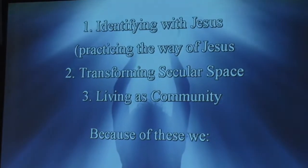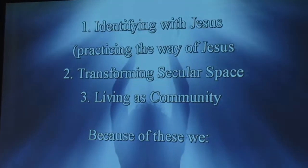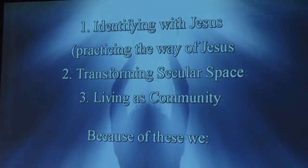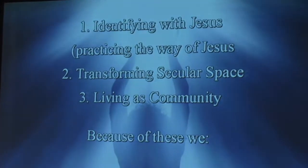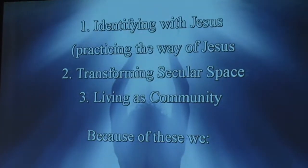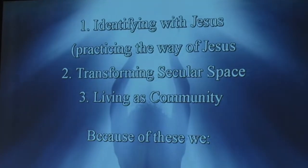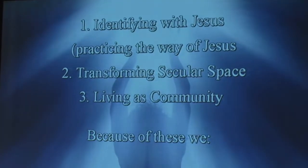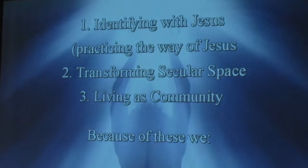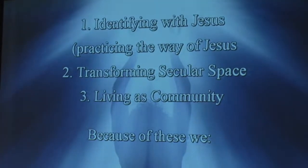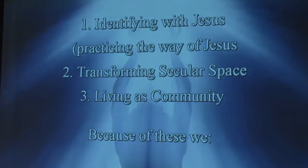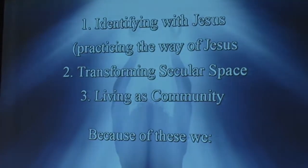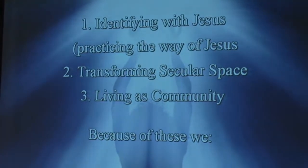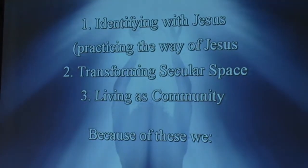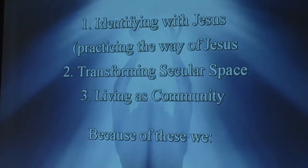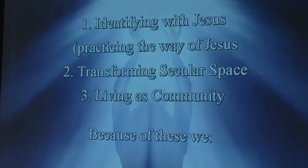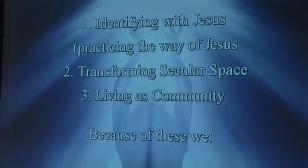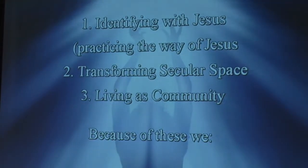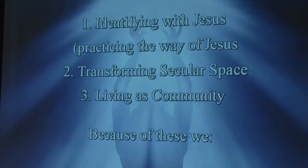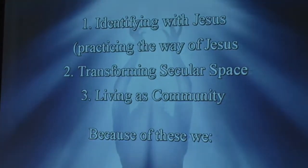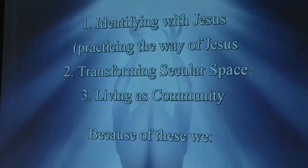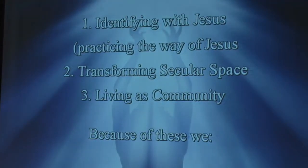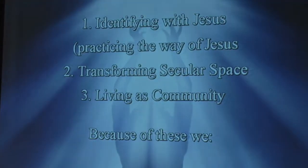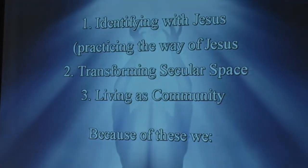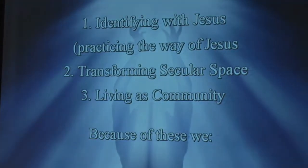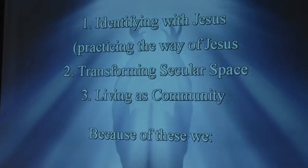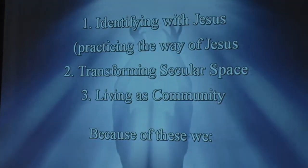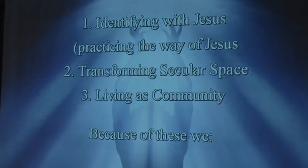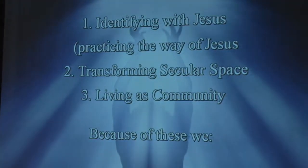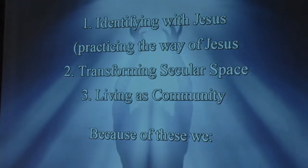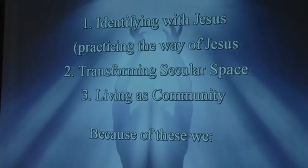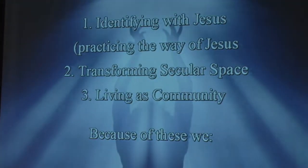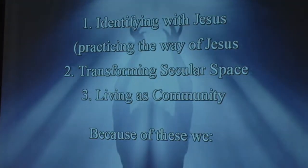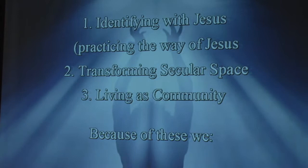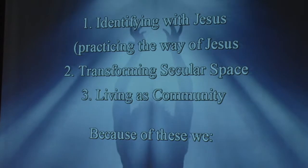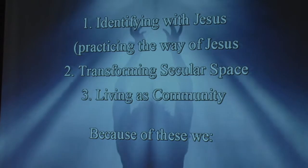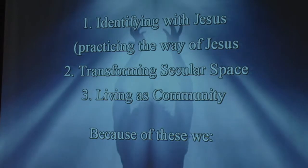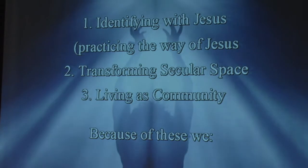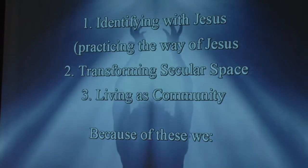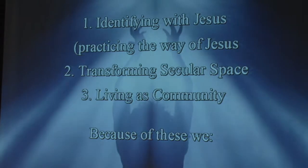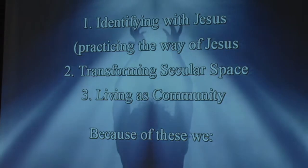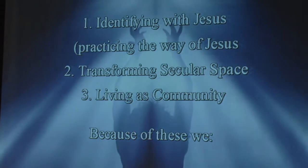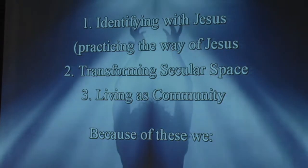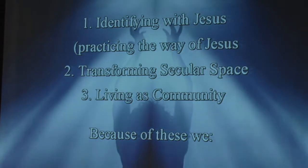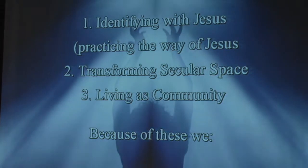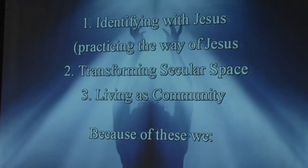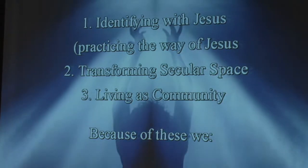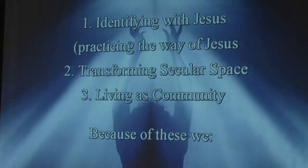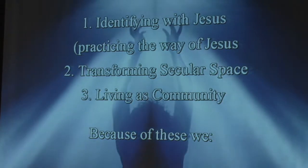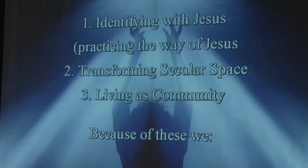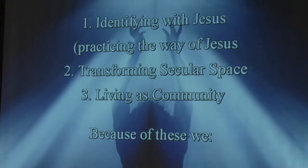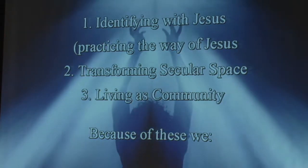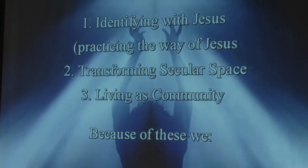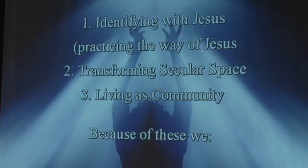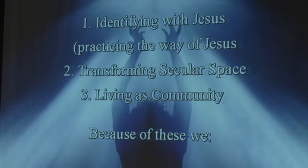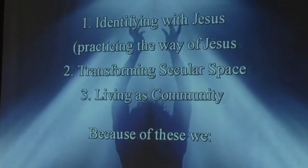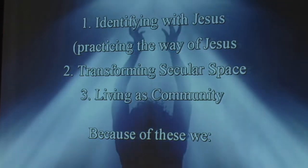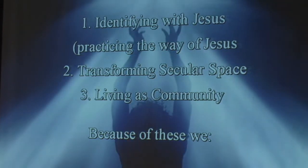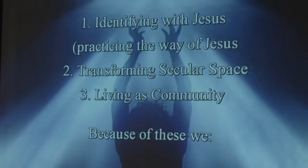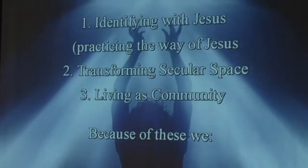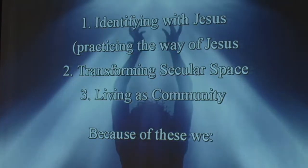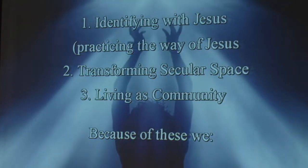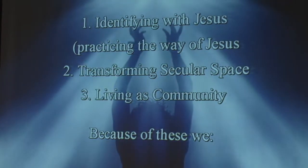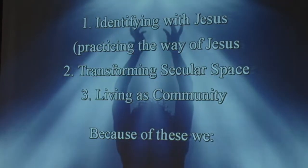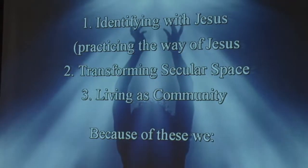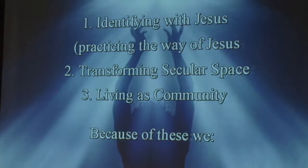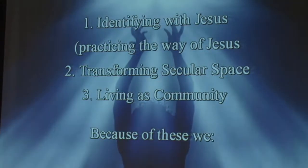If you look at the stories of Jesus, he wasn't just about this head knowledge of what you had to believe and the right prayer to pray. Jesus was out in the world connecting with people. He had this mission,